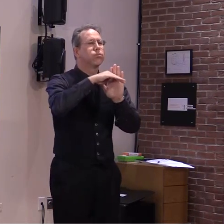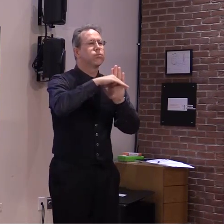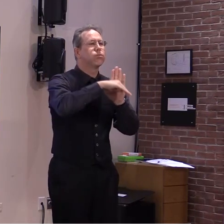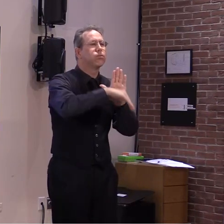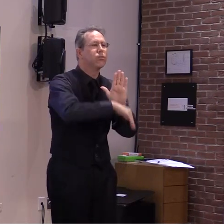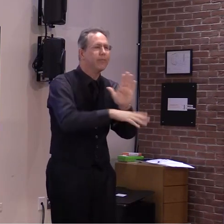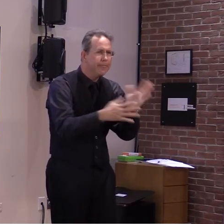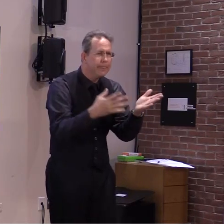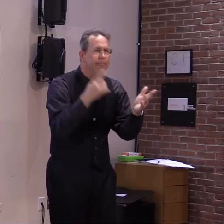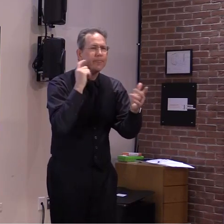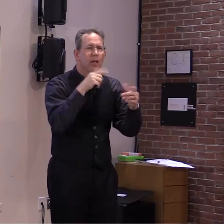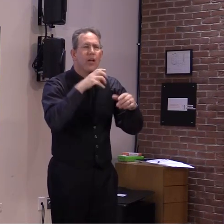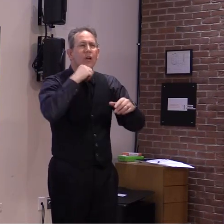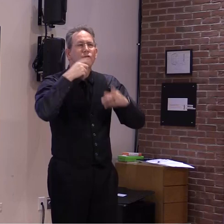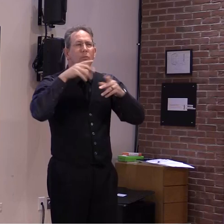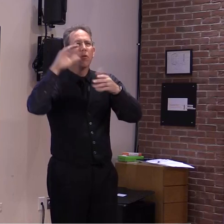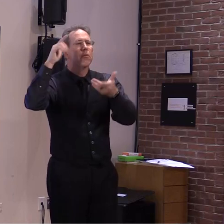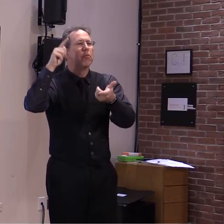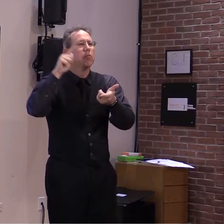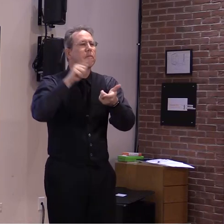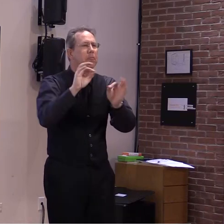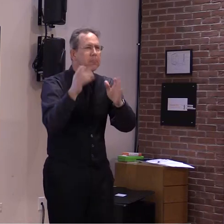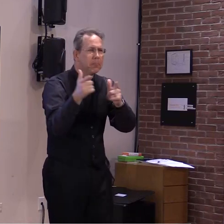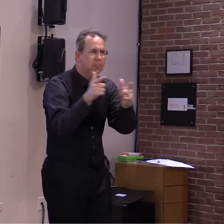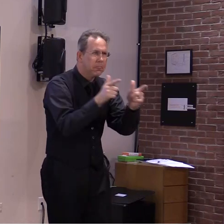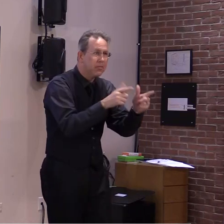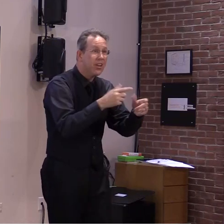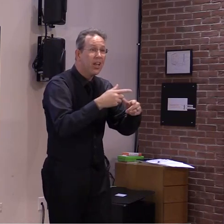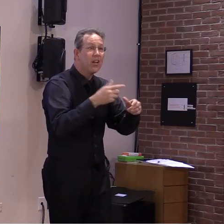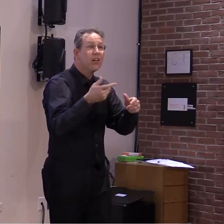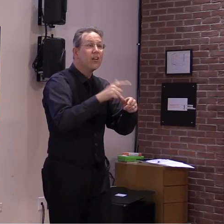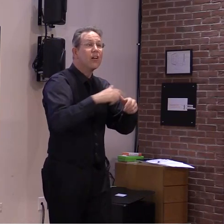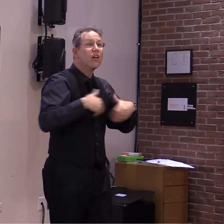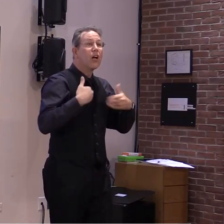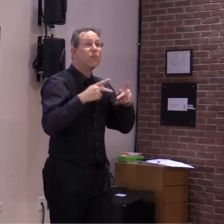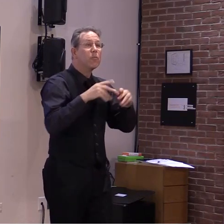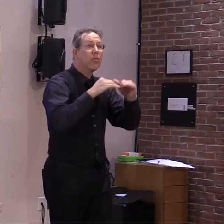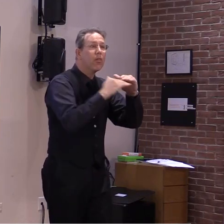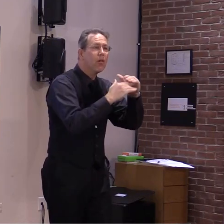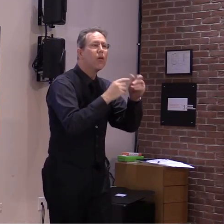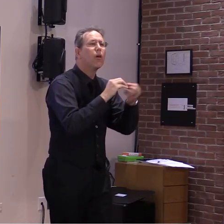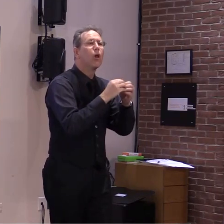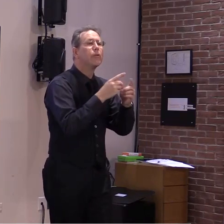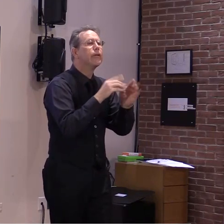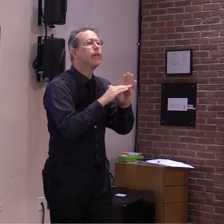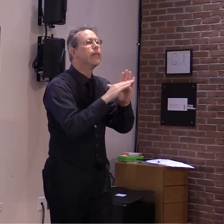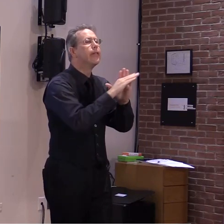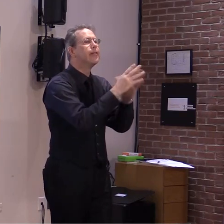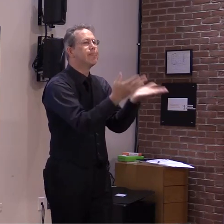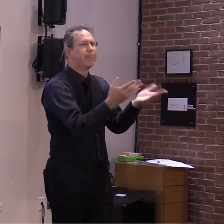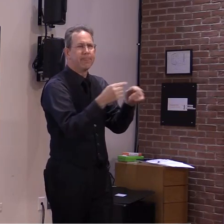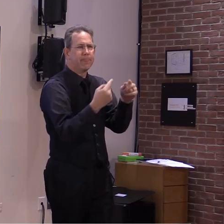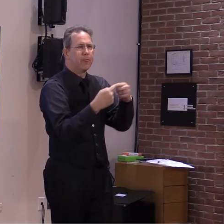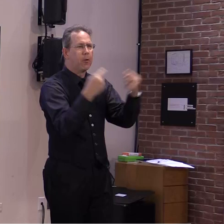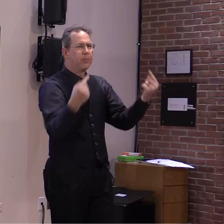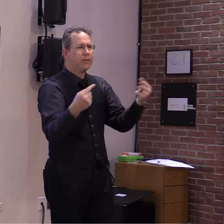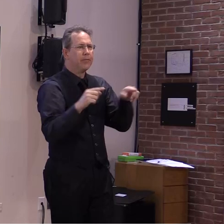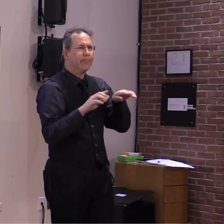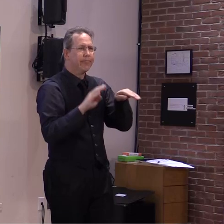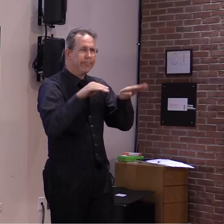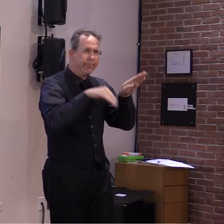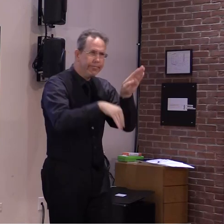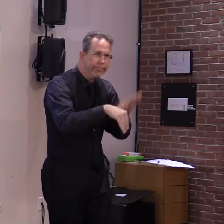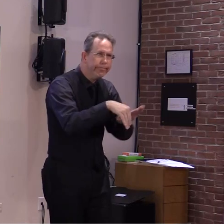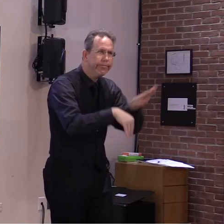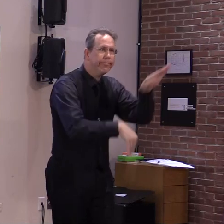are seeing their case rates increase, certainly, but most significantly are the increases that we're seeing in the youngest Vermonters,